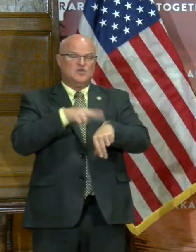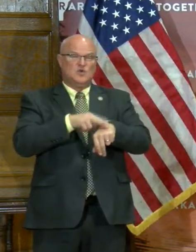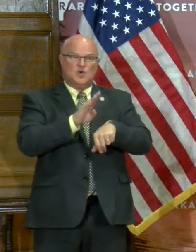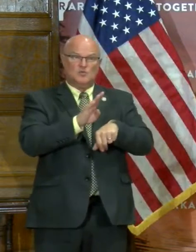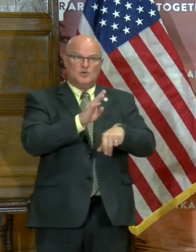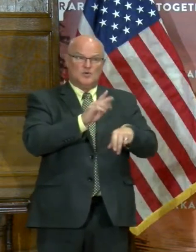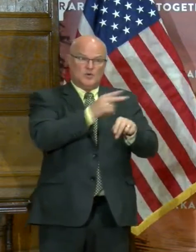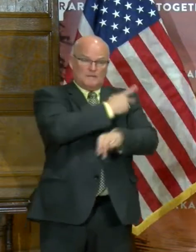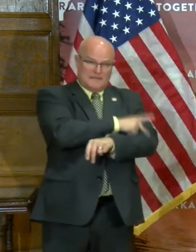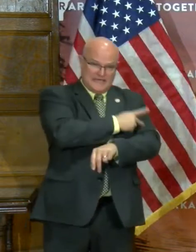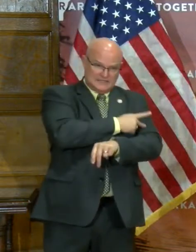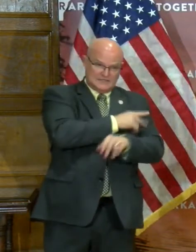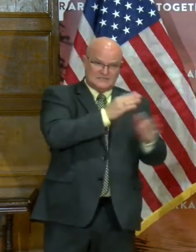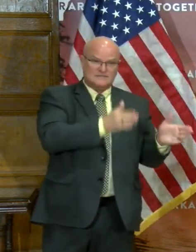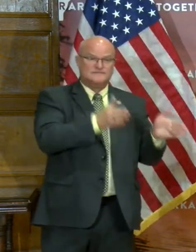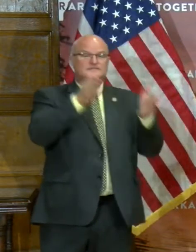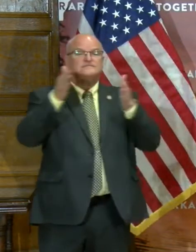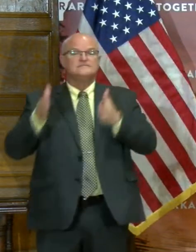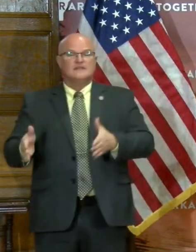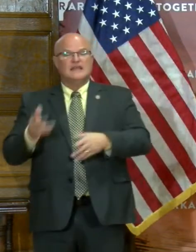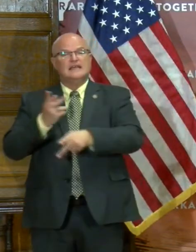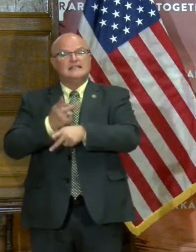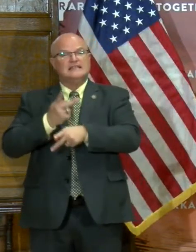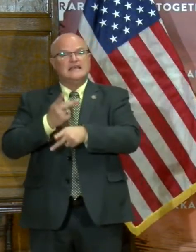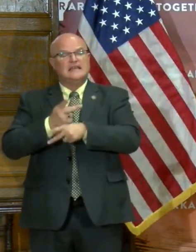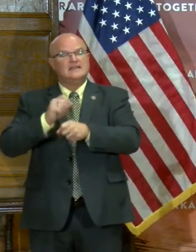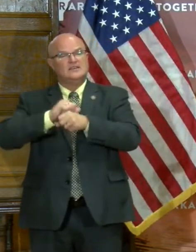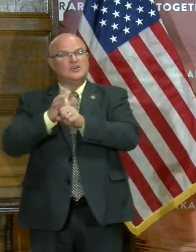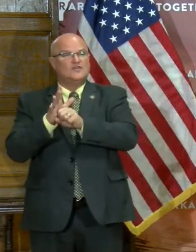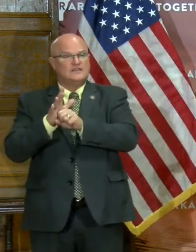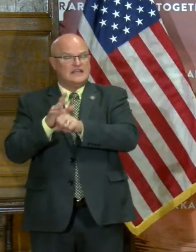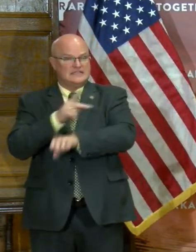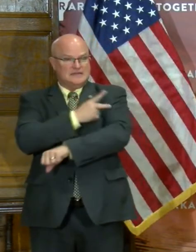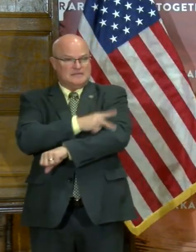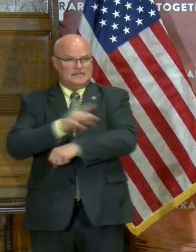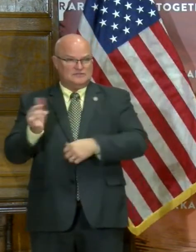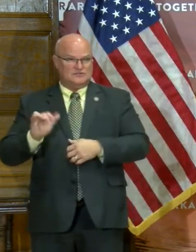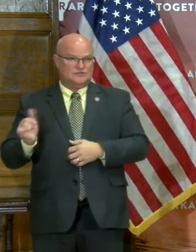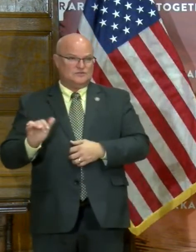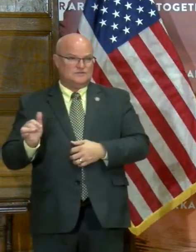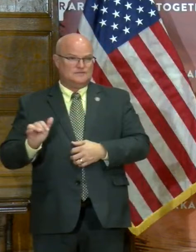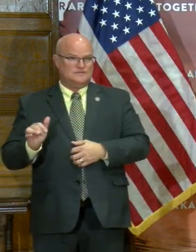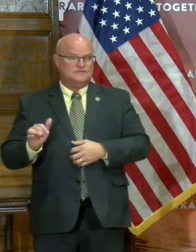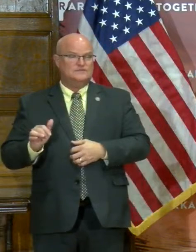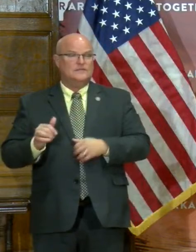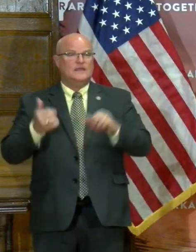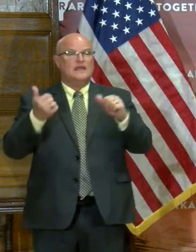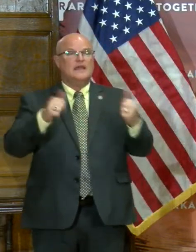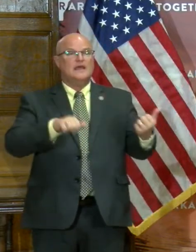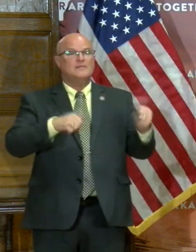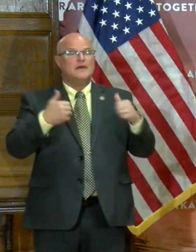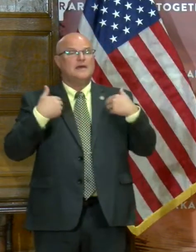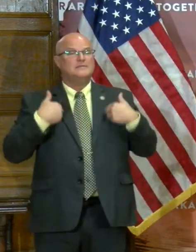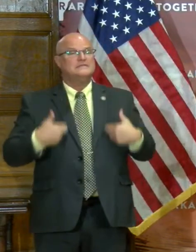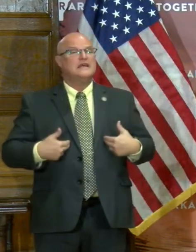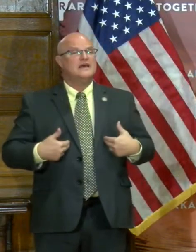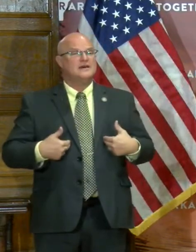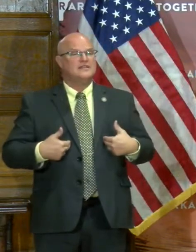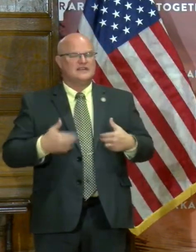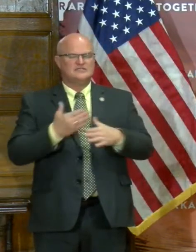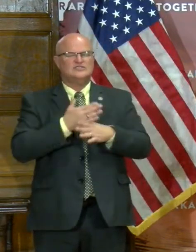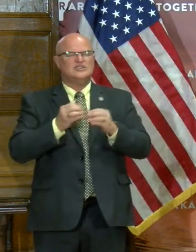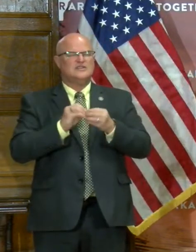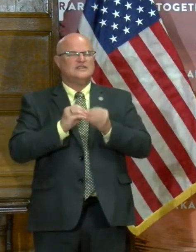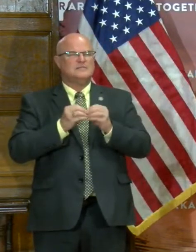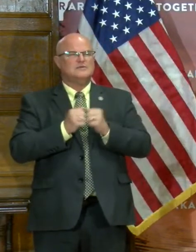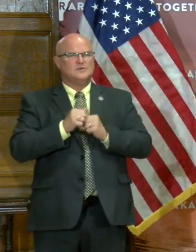care for, but also many taking care of high numbers of COVID-19 patients. At Baptist Health, let me just share some numbers with you